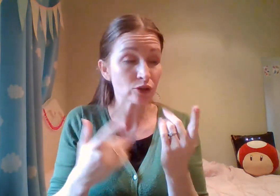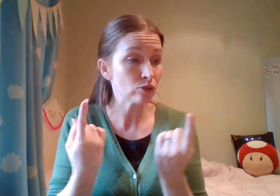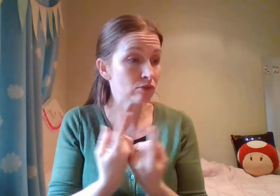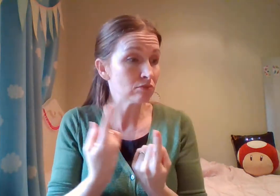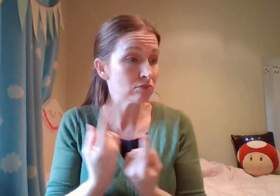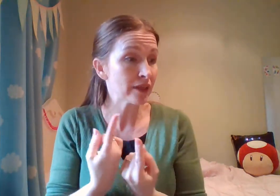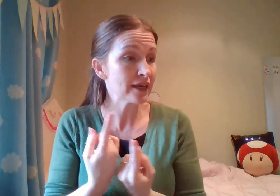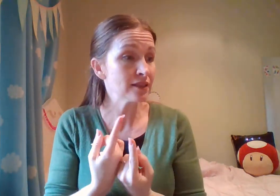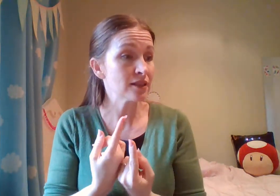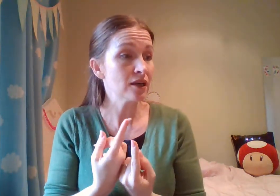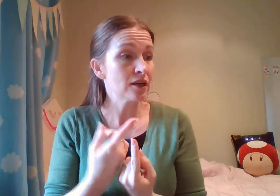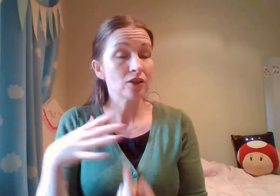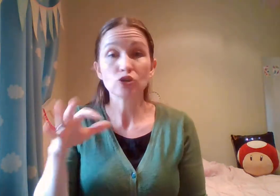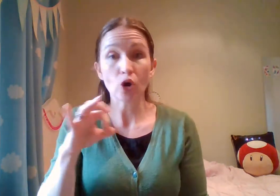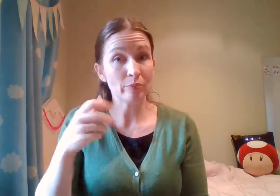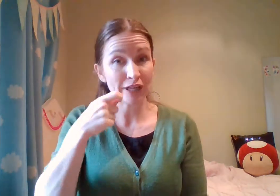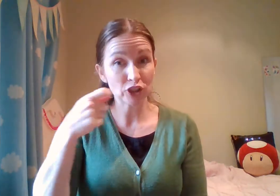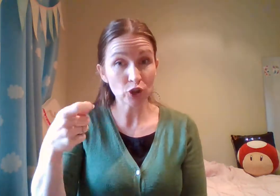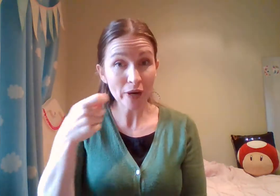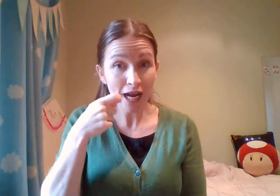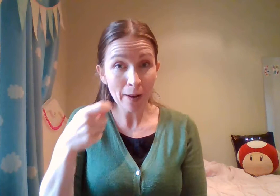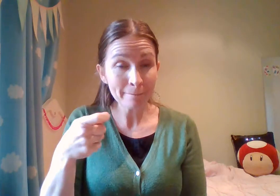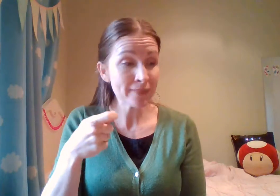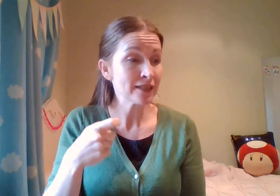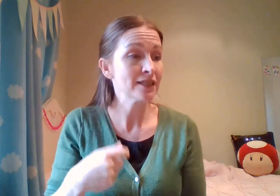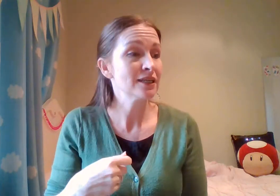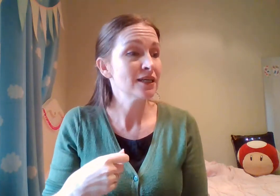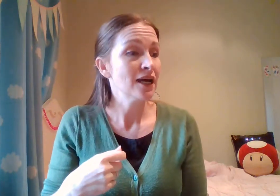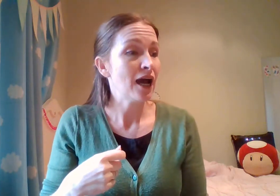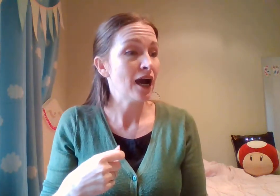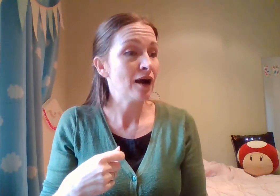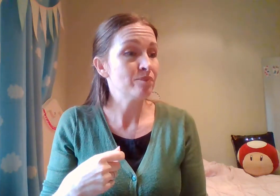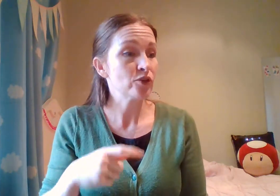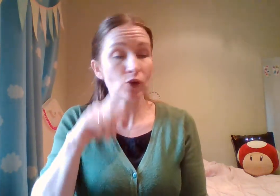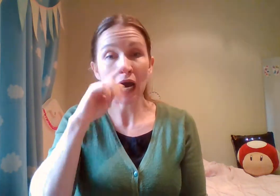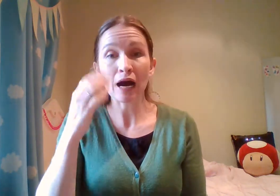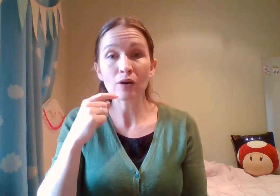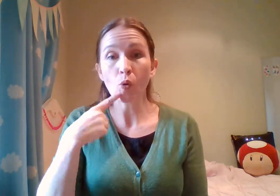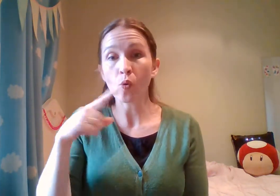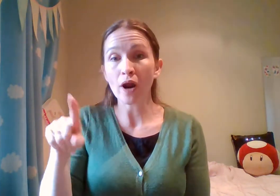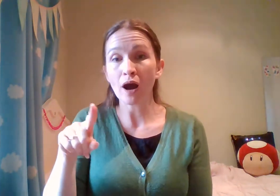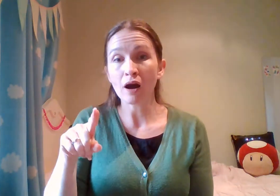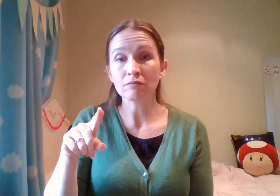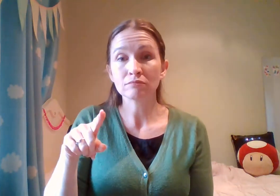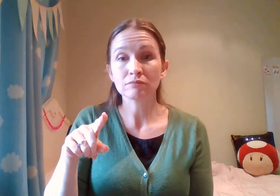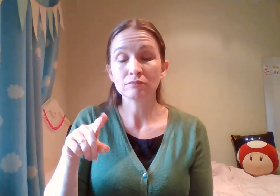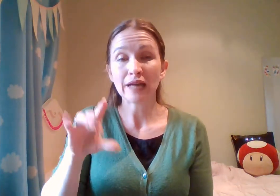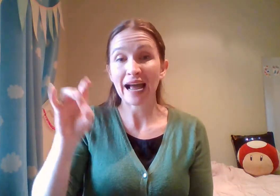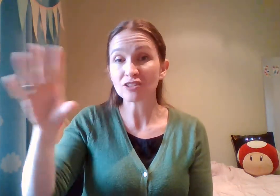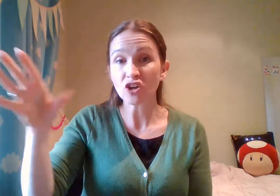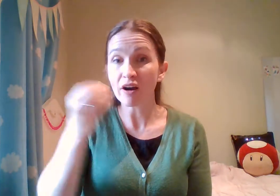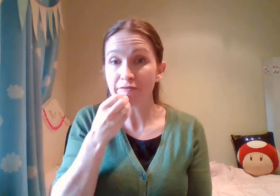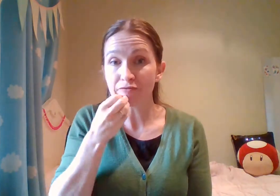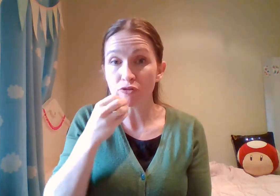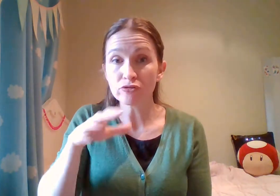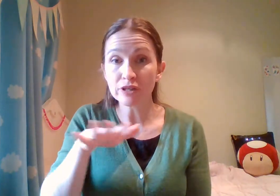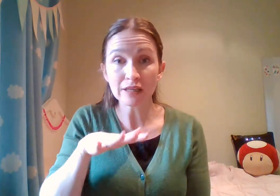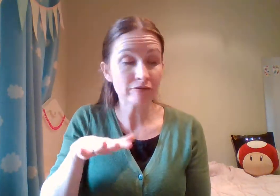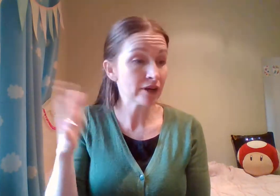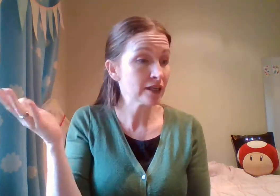electrical things, don't bring chewing gum. You can't order outside food delivery, so